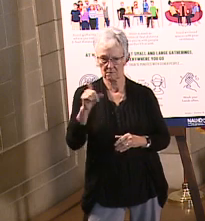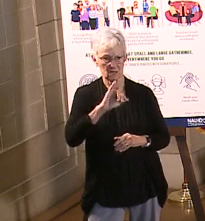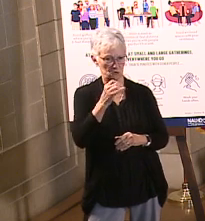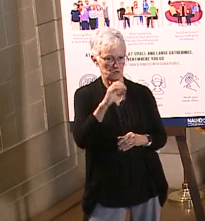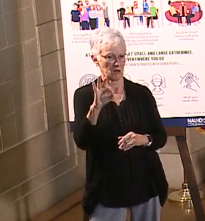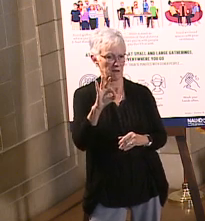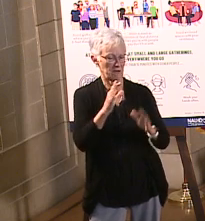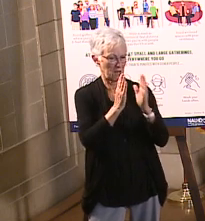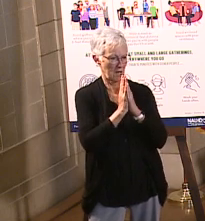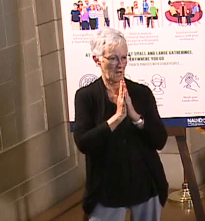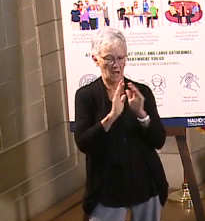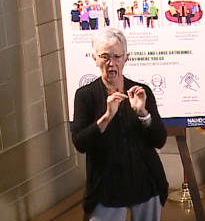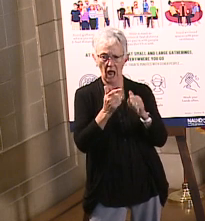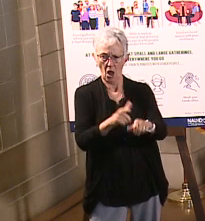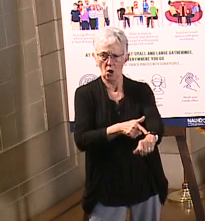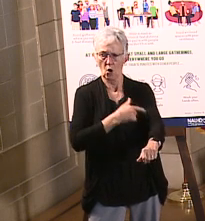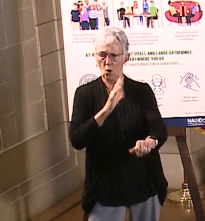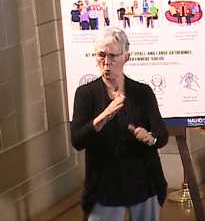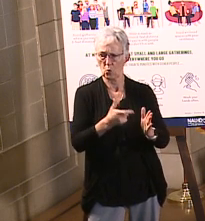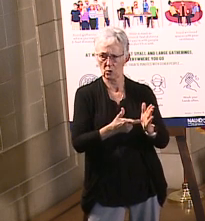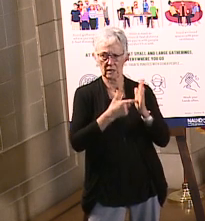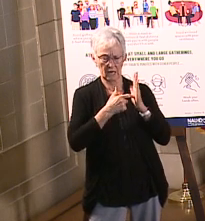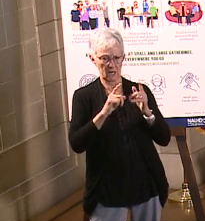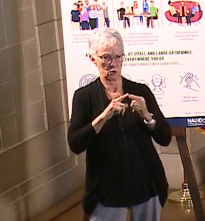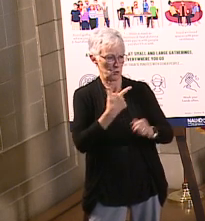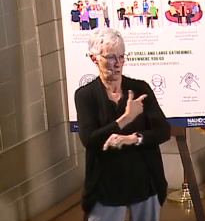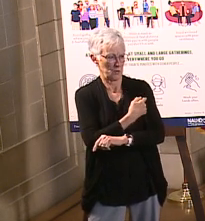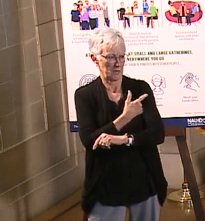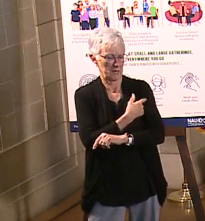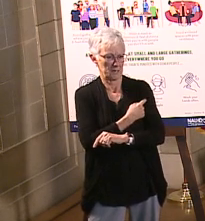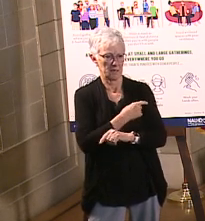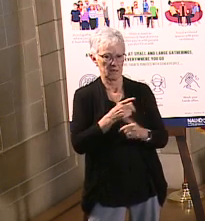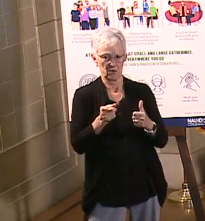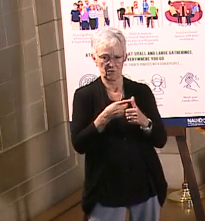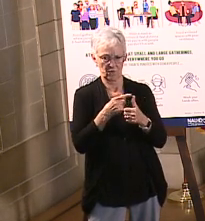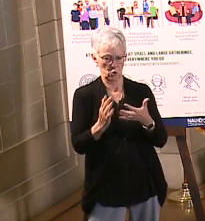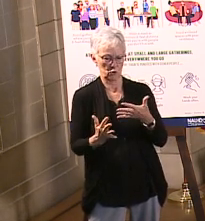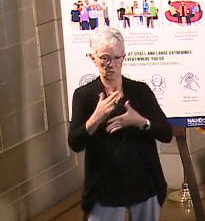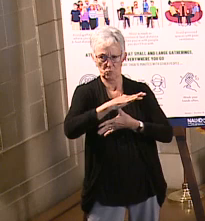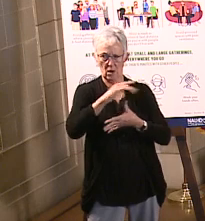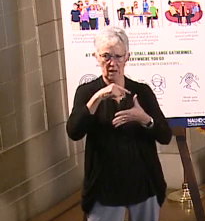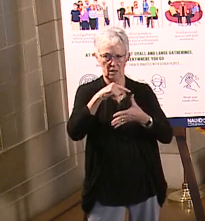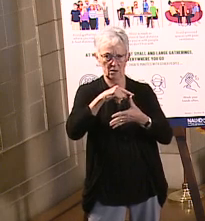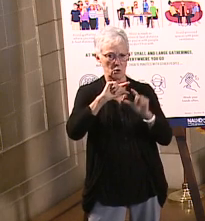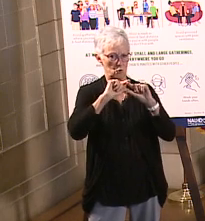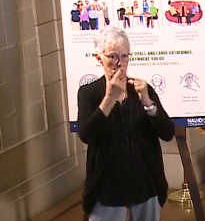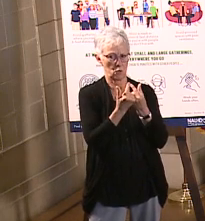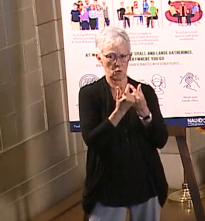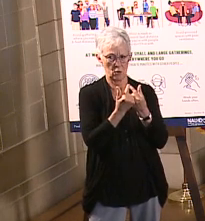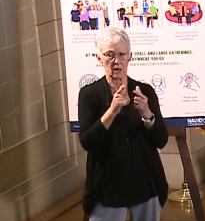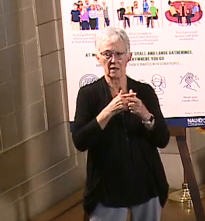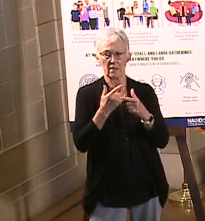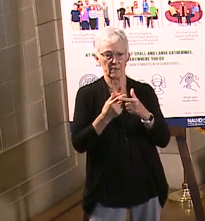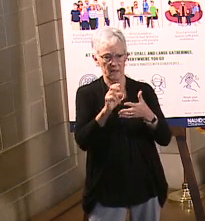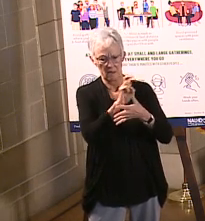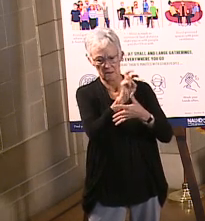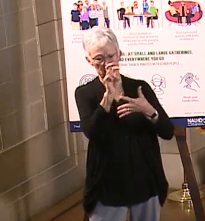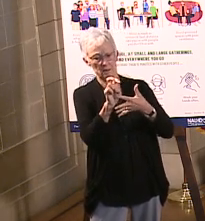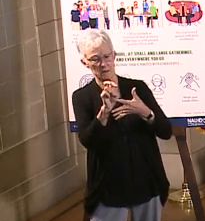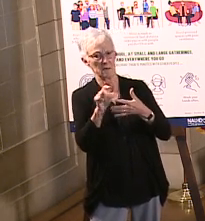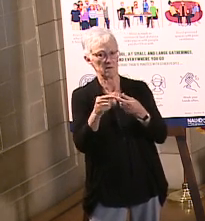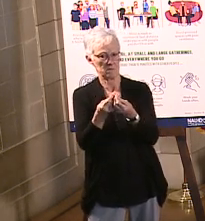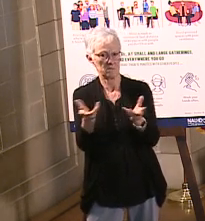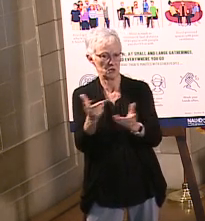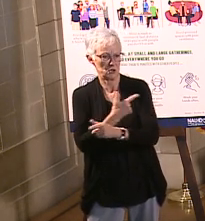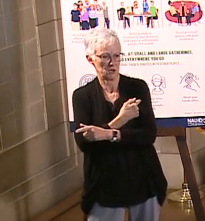is asking how long will it take to inoculate the phase 1A group, and then when will we move to additional phases? Well, again, the